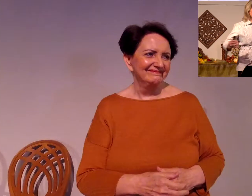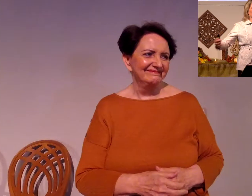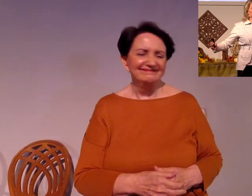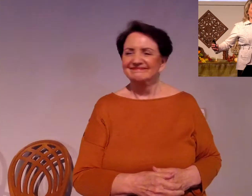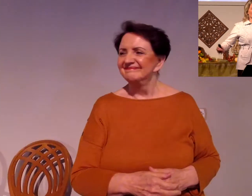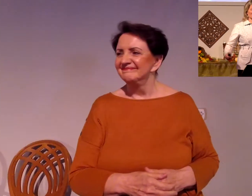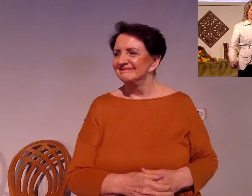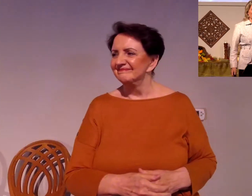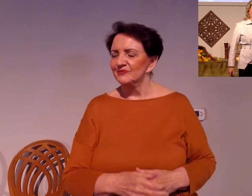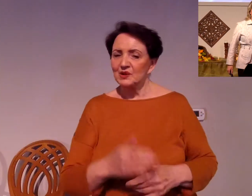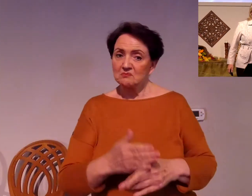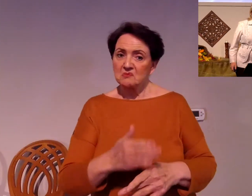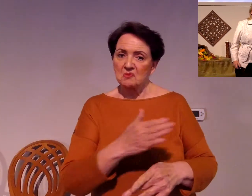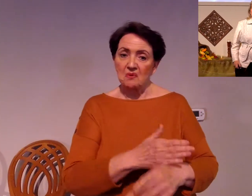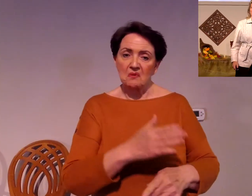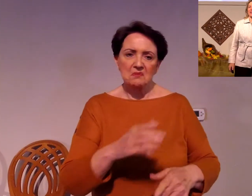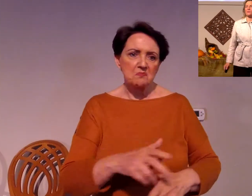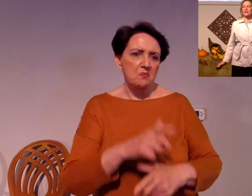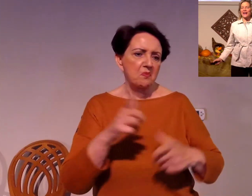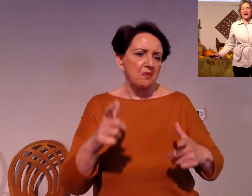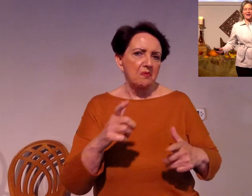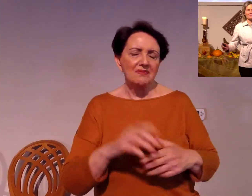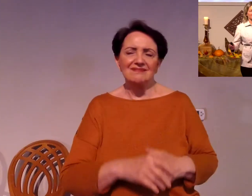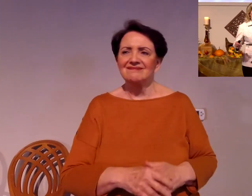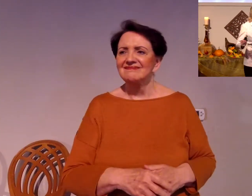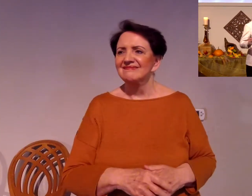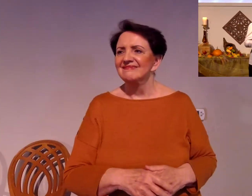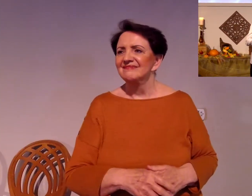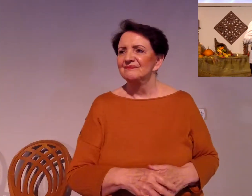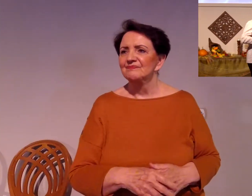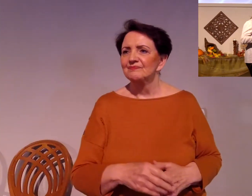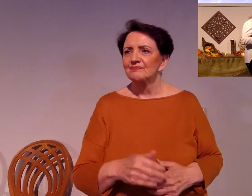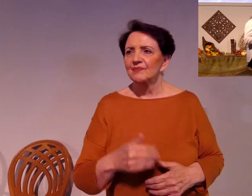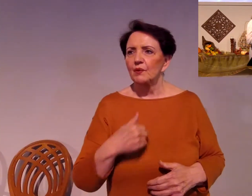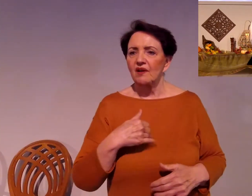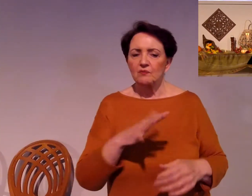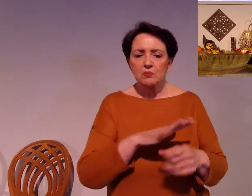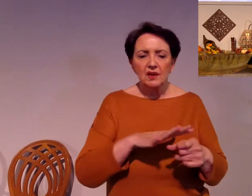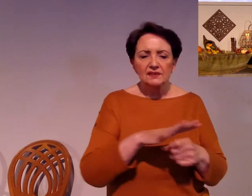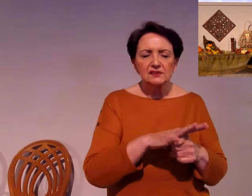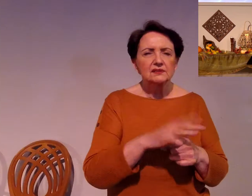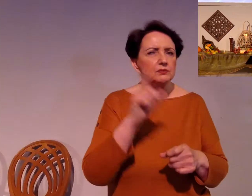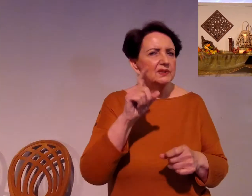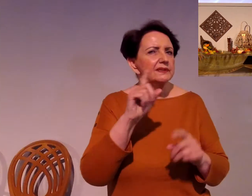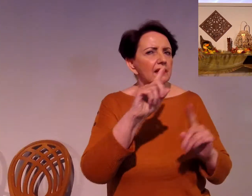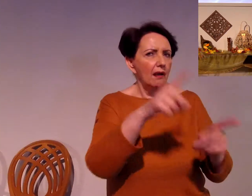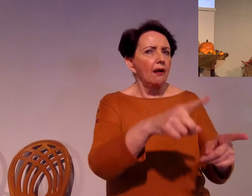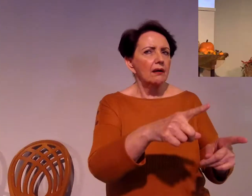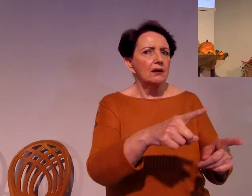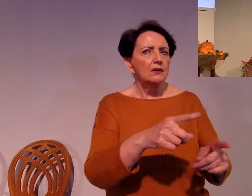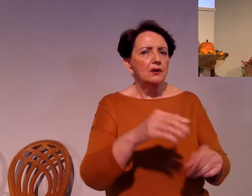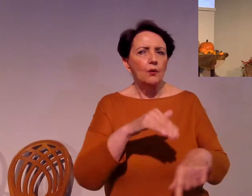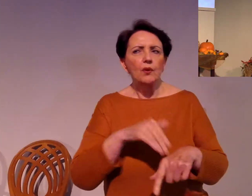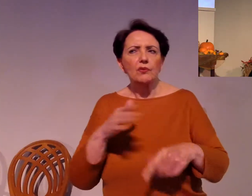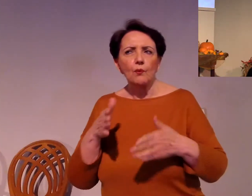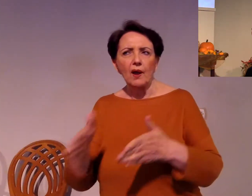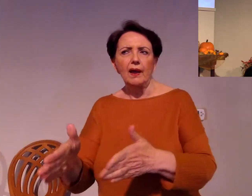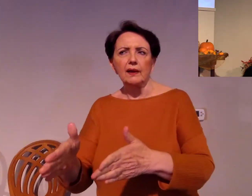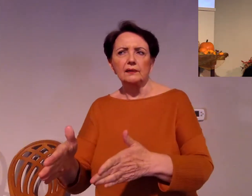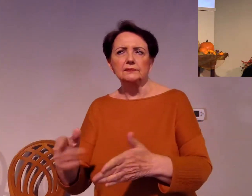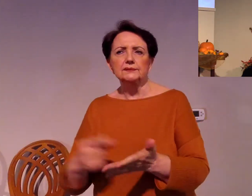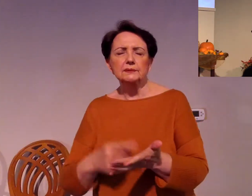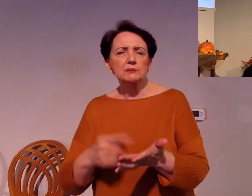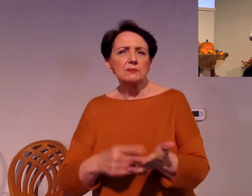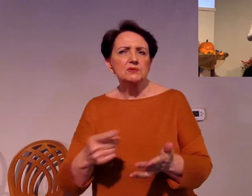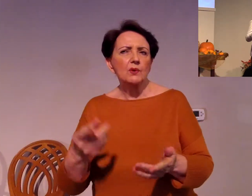So we keep growing, and we have places that we need to go, and we're on our way to them. And sometimes